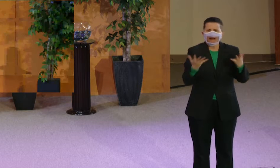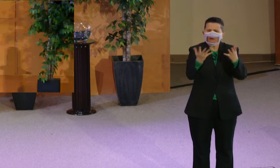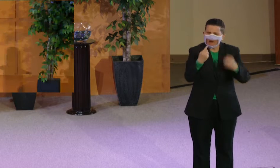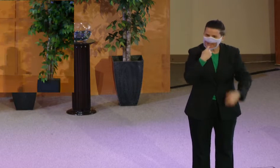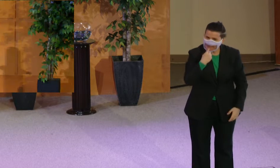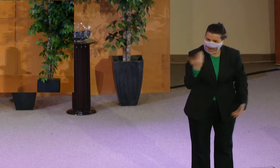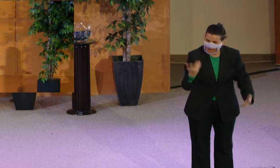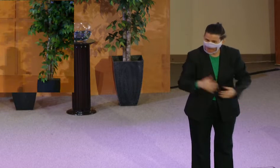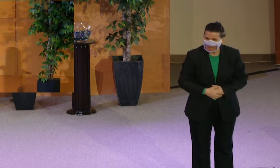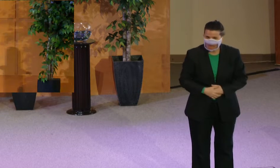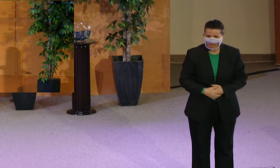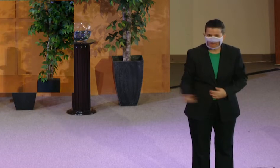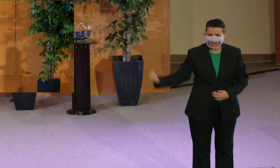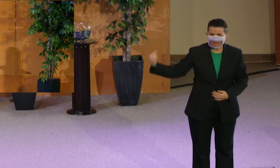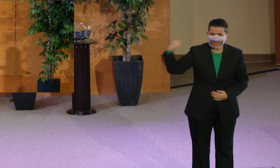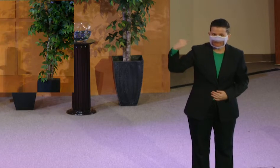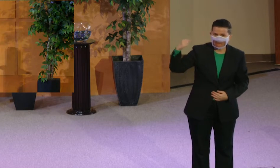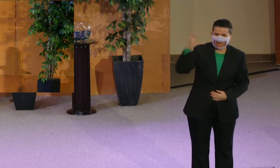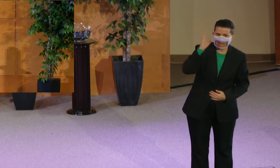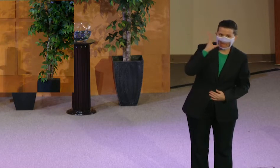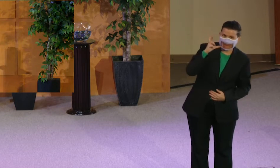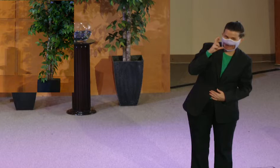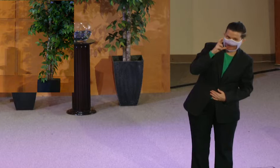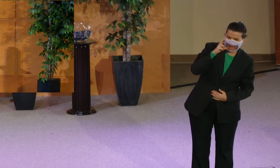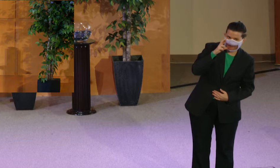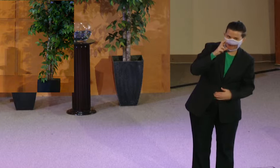say, Becca, the Magnificent,